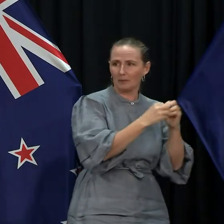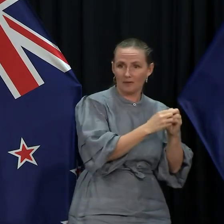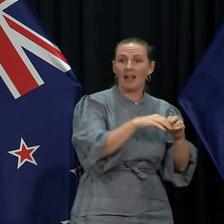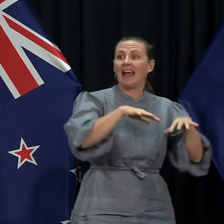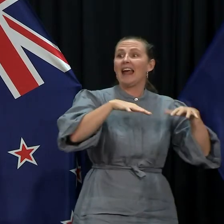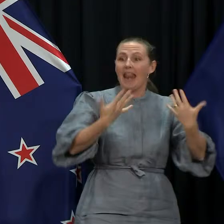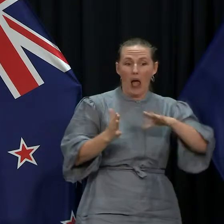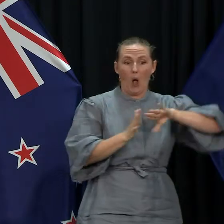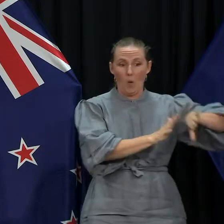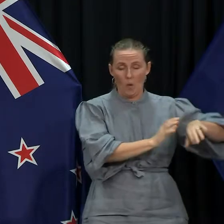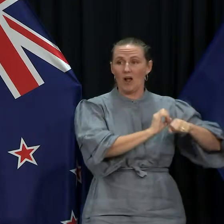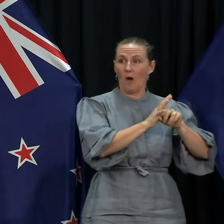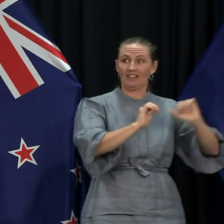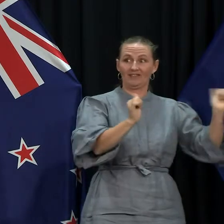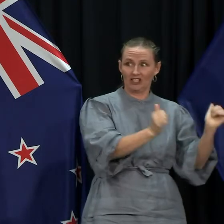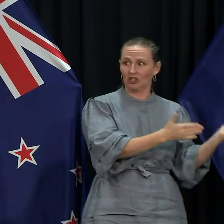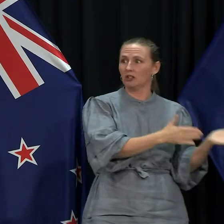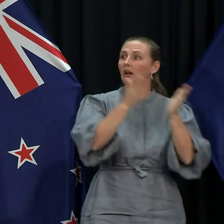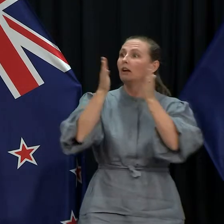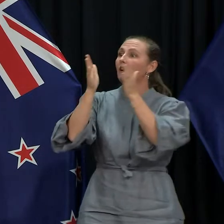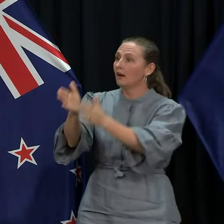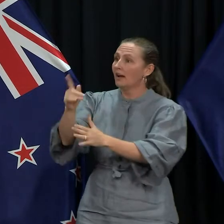questions, I did say that we'd come back to Justin.